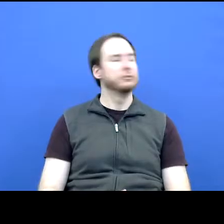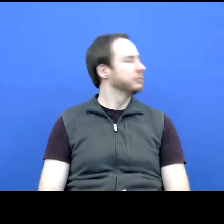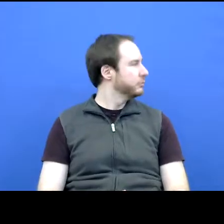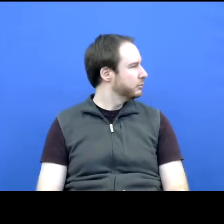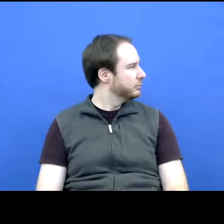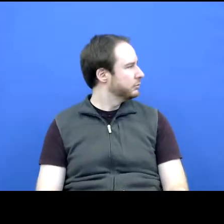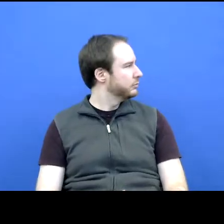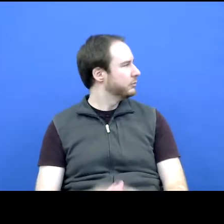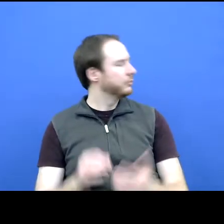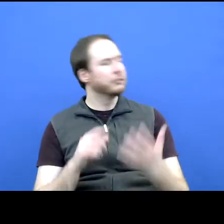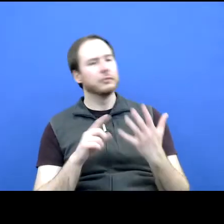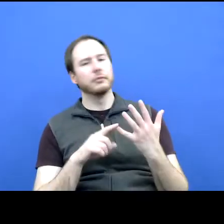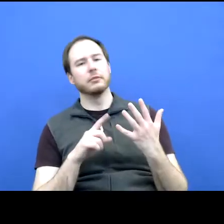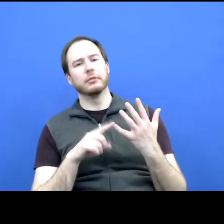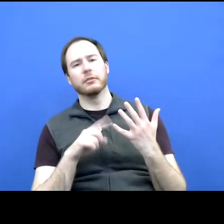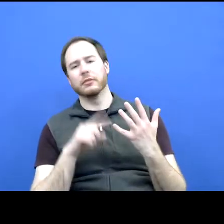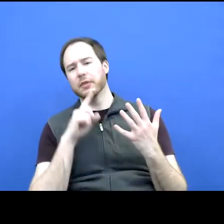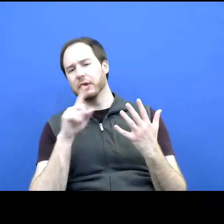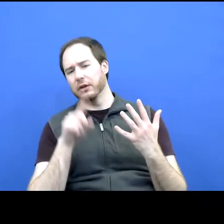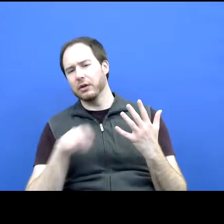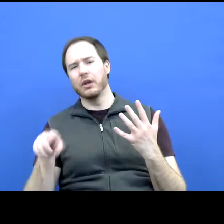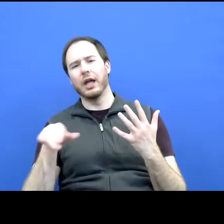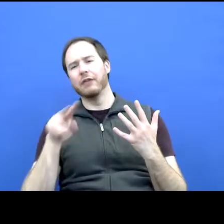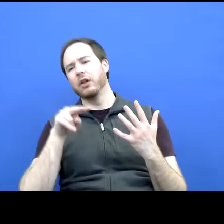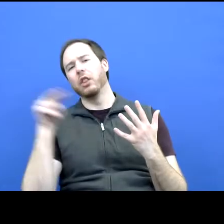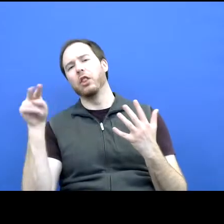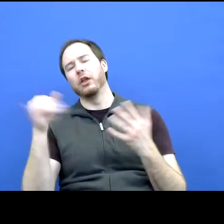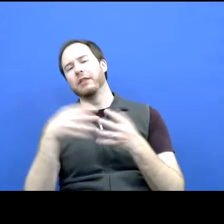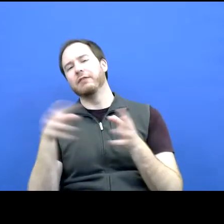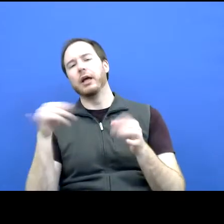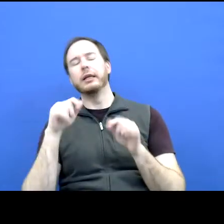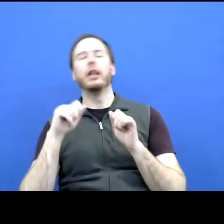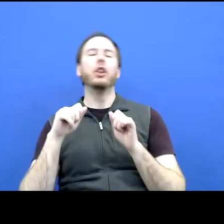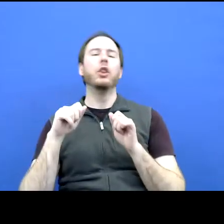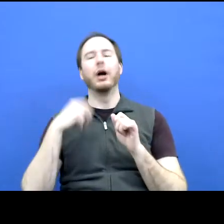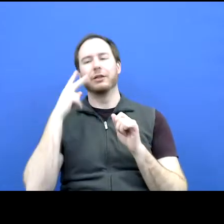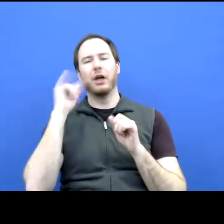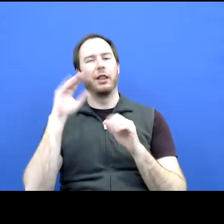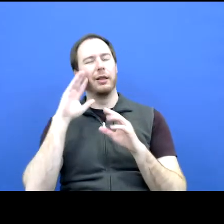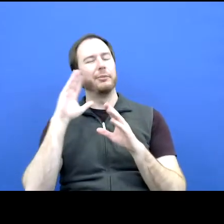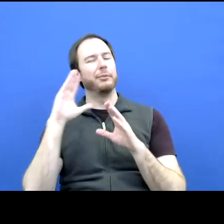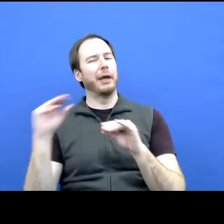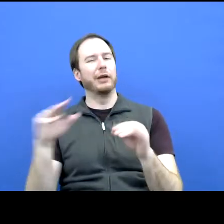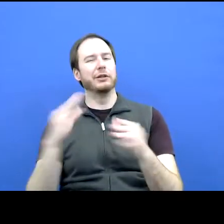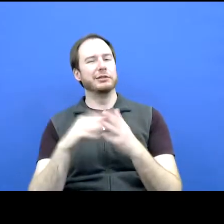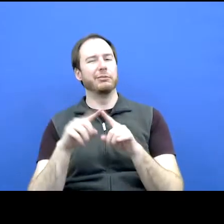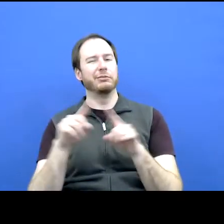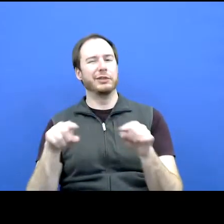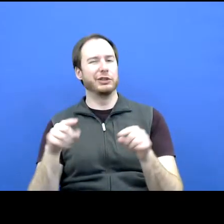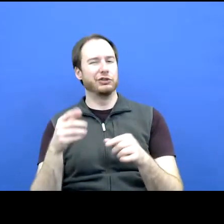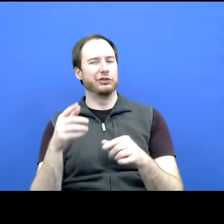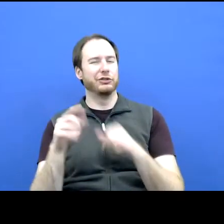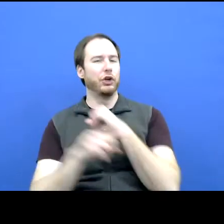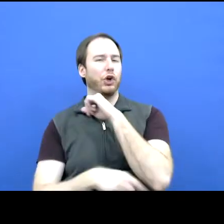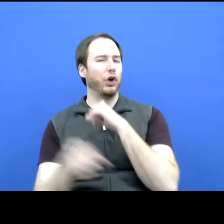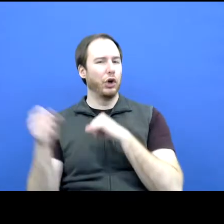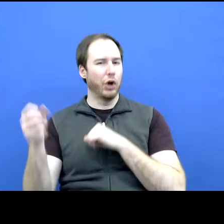I didn't go back into the fenced in spot, but I looked in, I saw the mattresses, some people threw their garbage